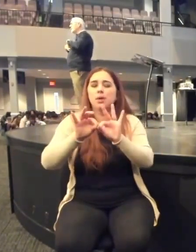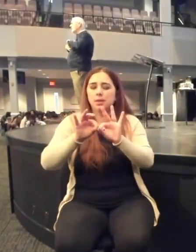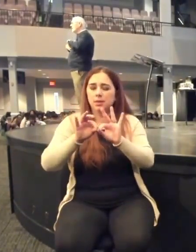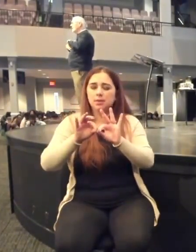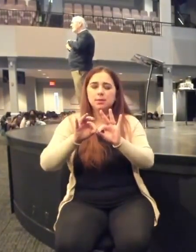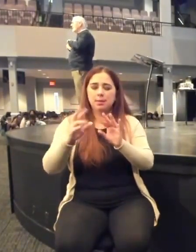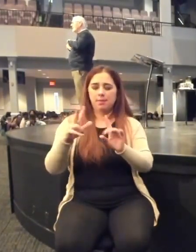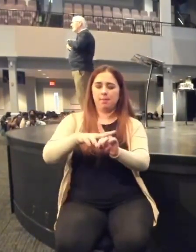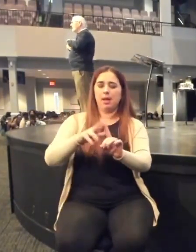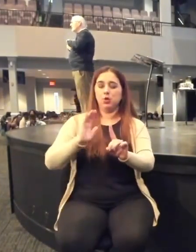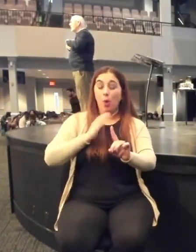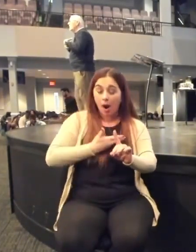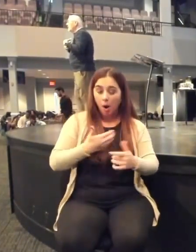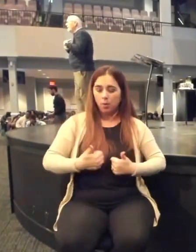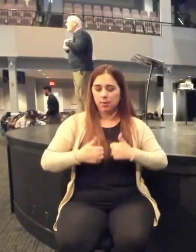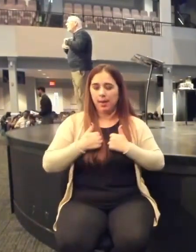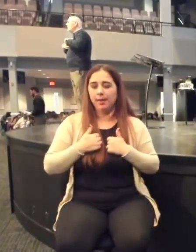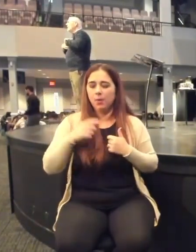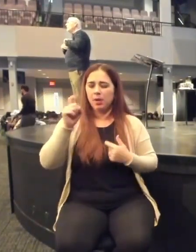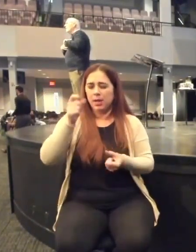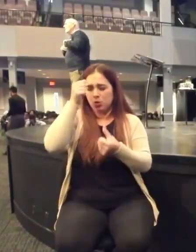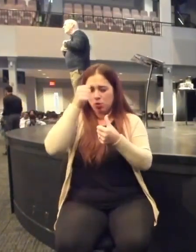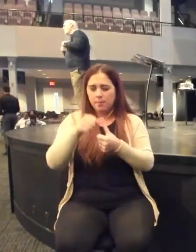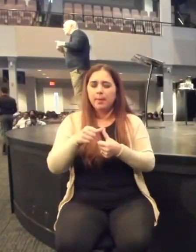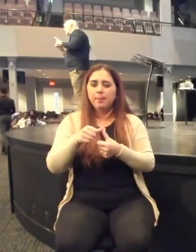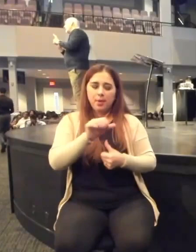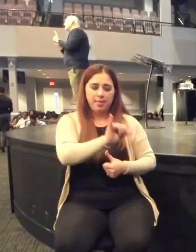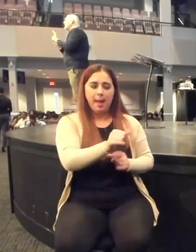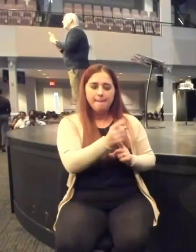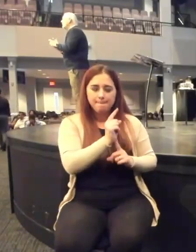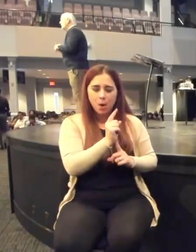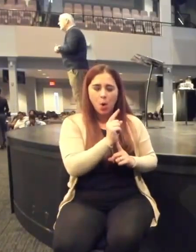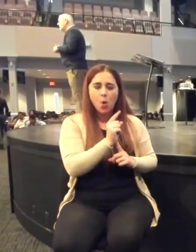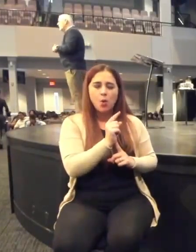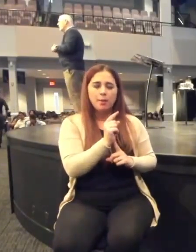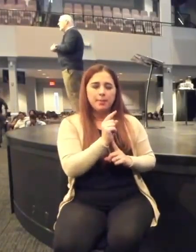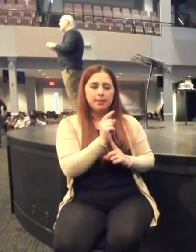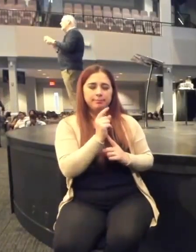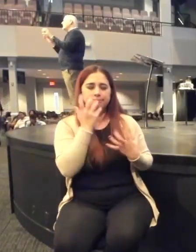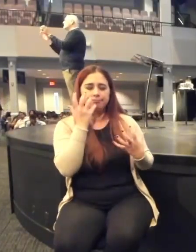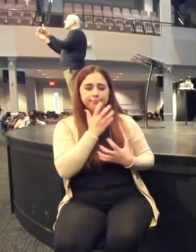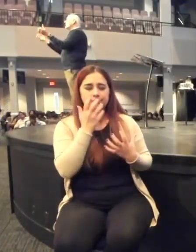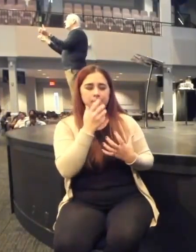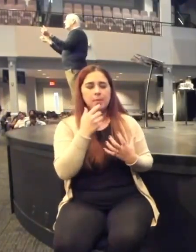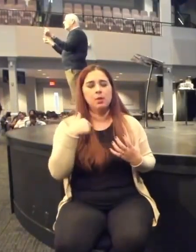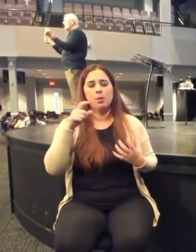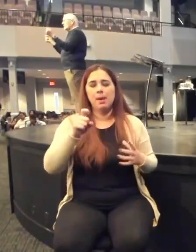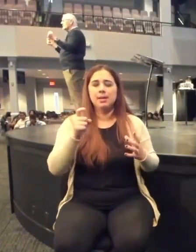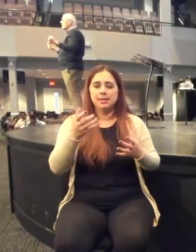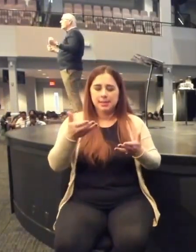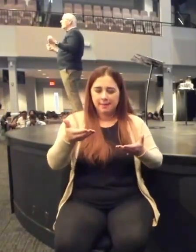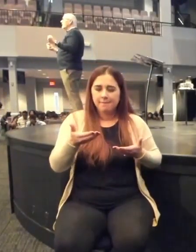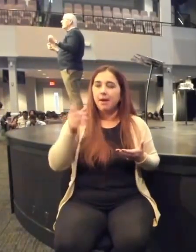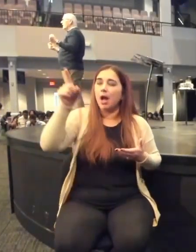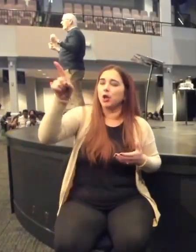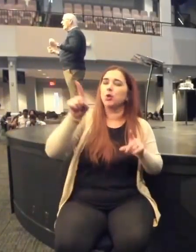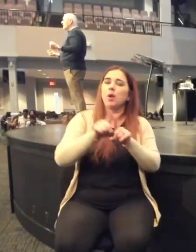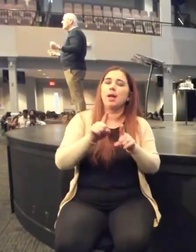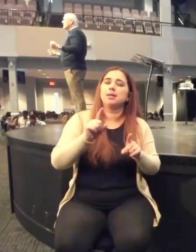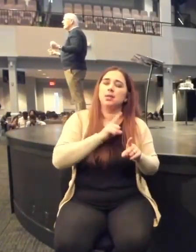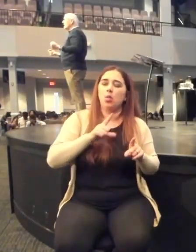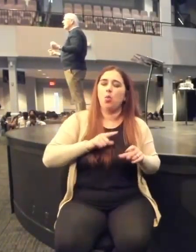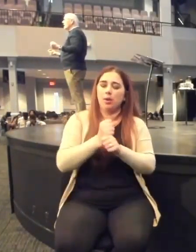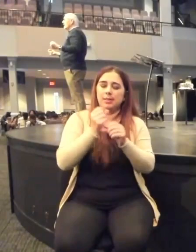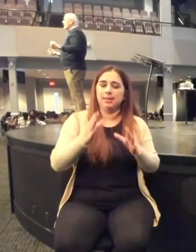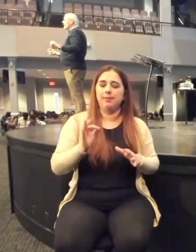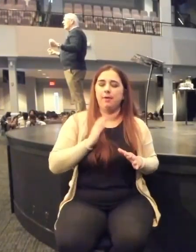today. To remember that moment, Lord, and to be able to have that moment with you where we invite you to become Lord and Savior of our